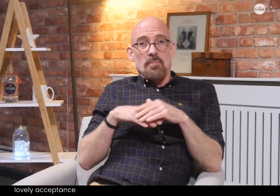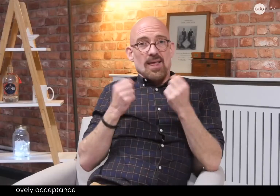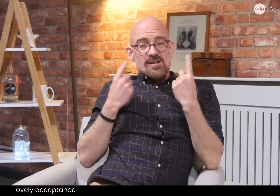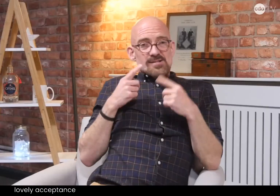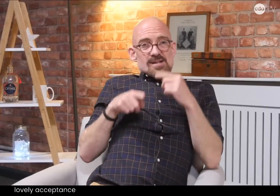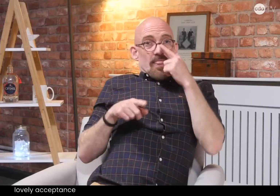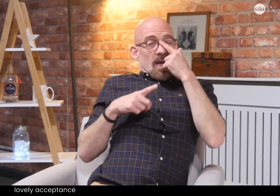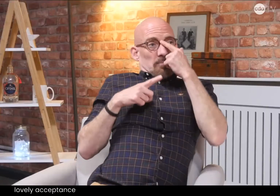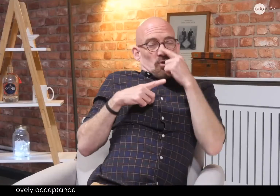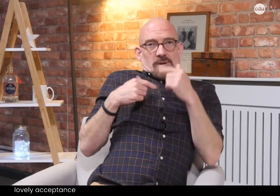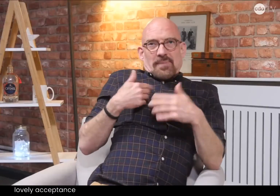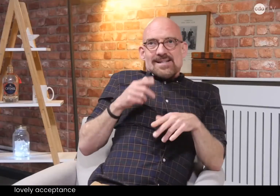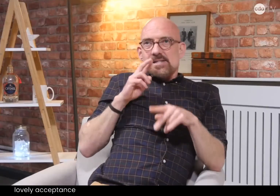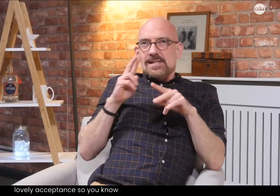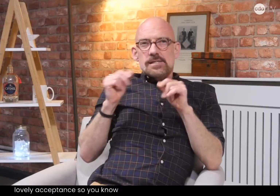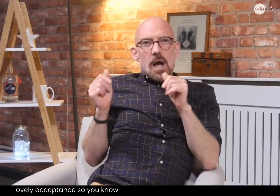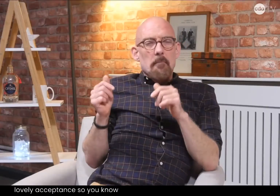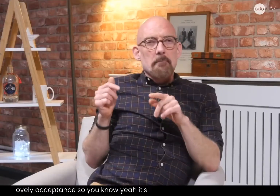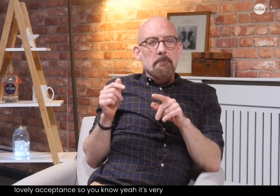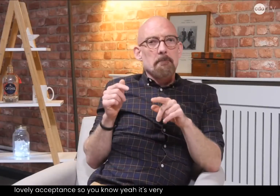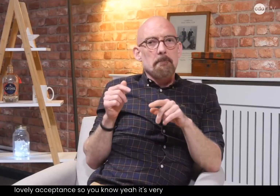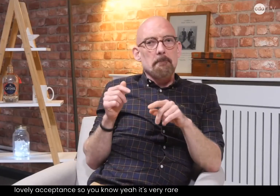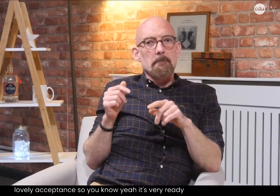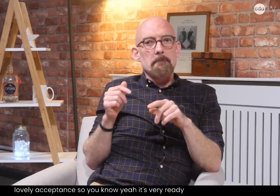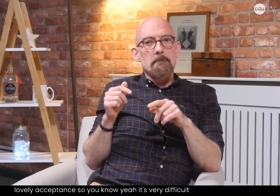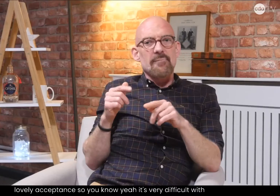know, yeah, it's very, very difficult for some.